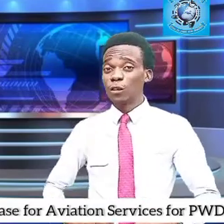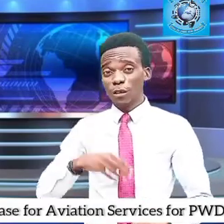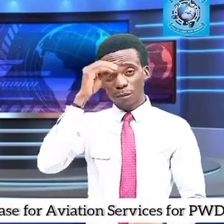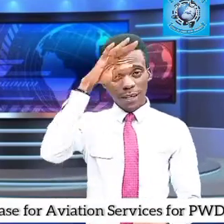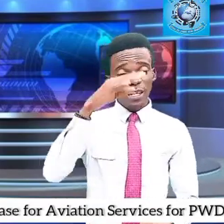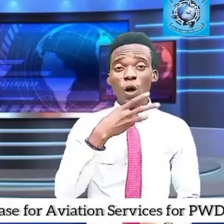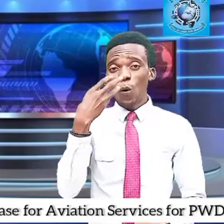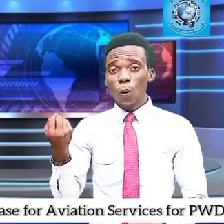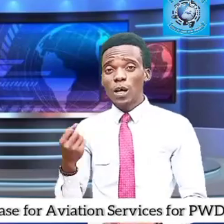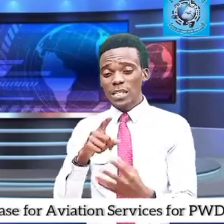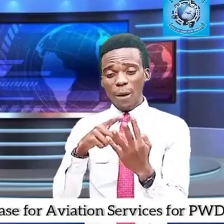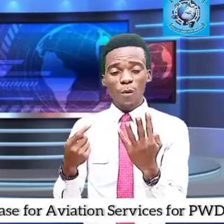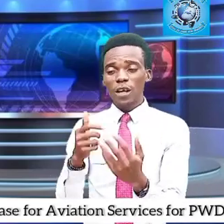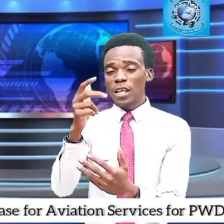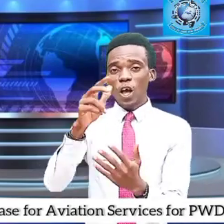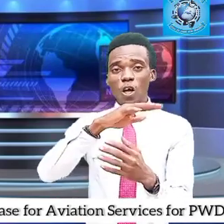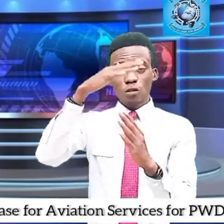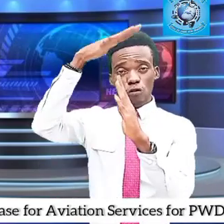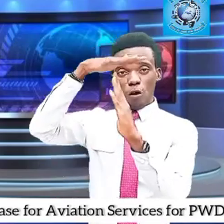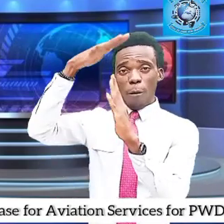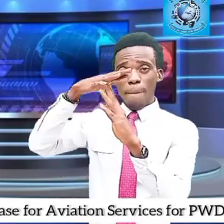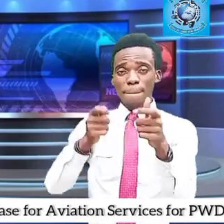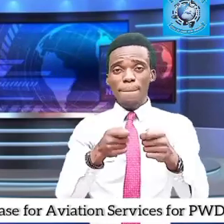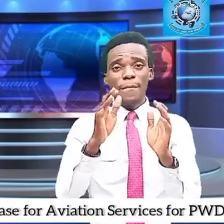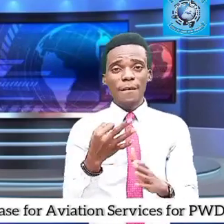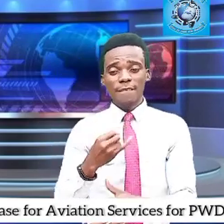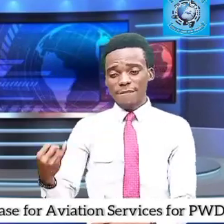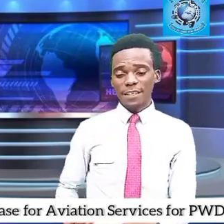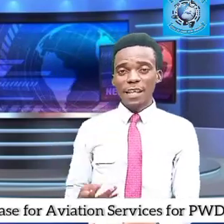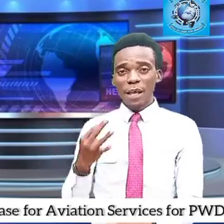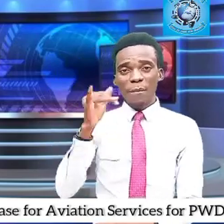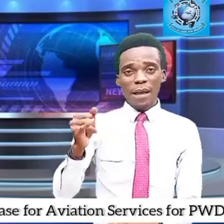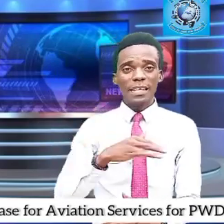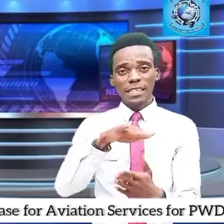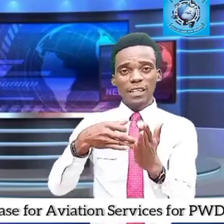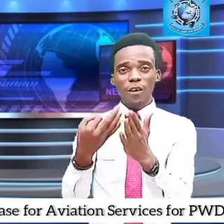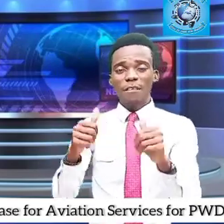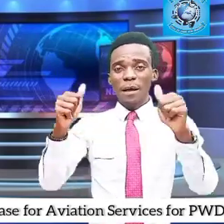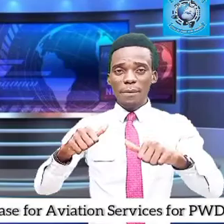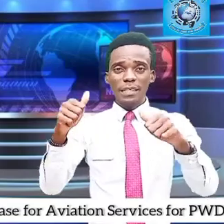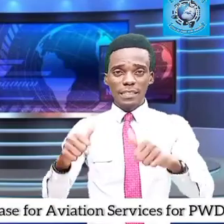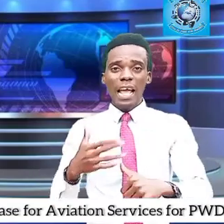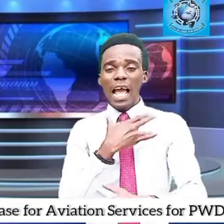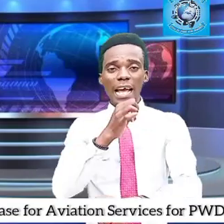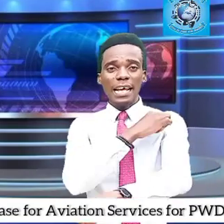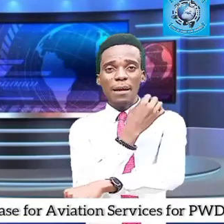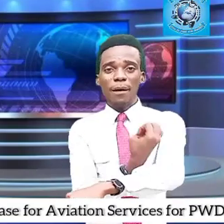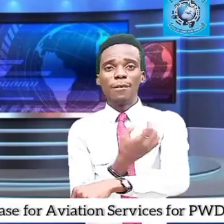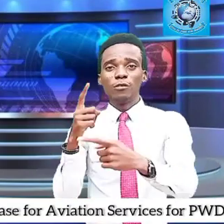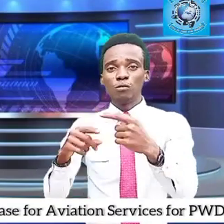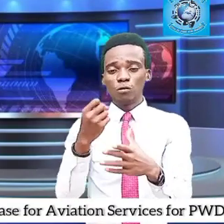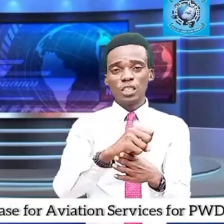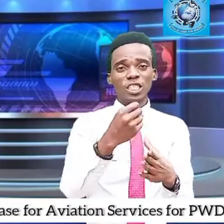was among top panelists invited by the Center for Ability Rehabilitation and Empowerment to